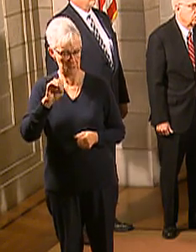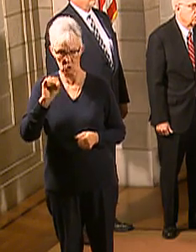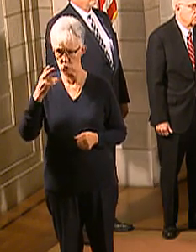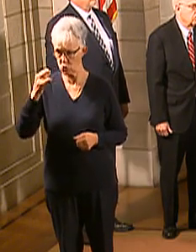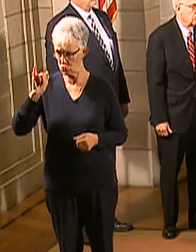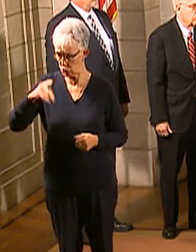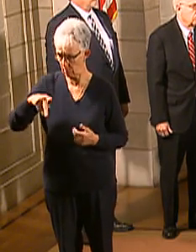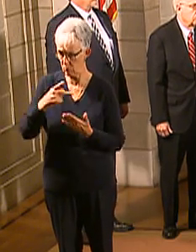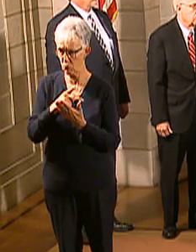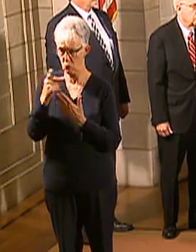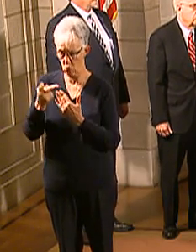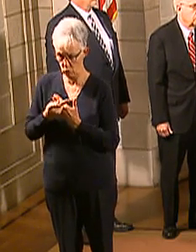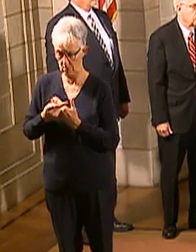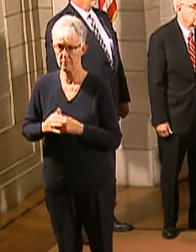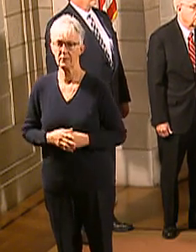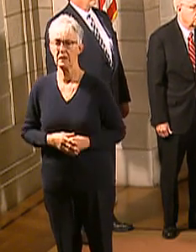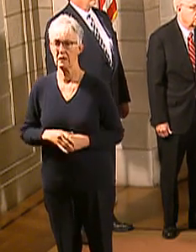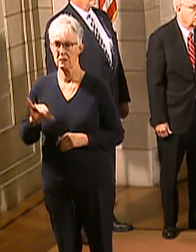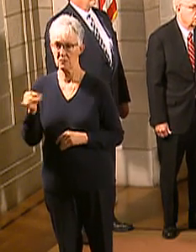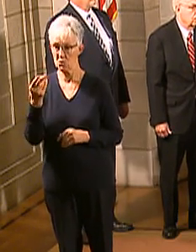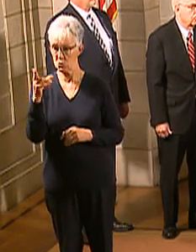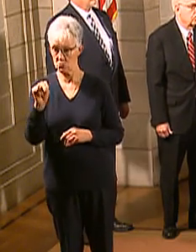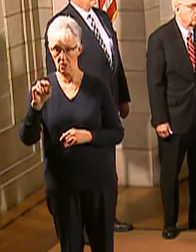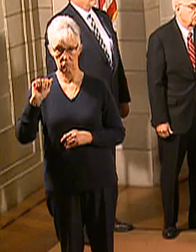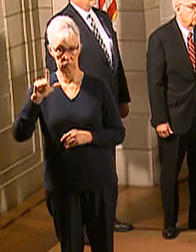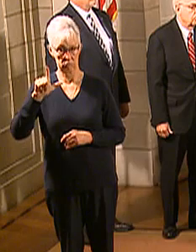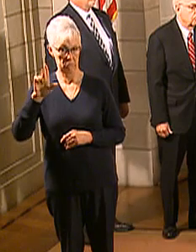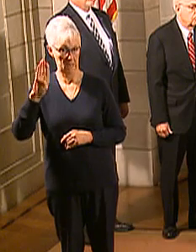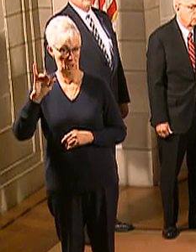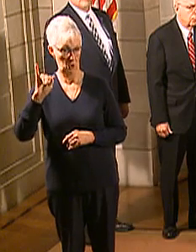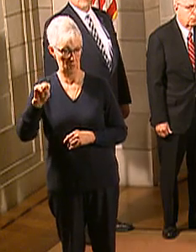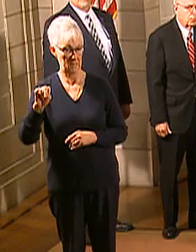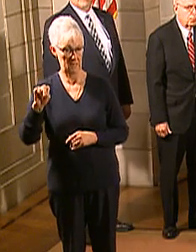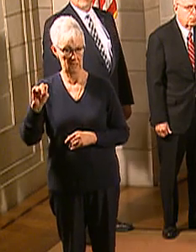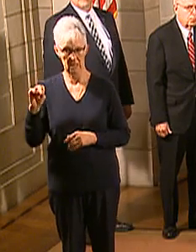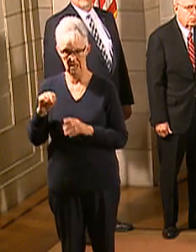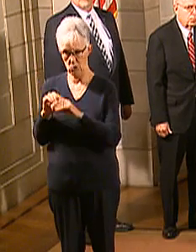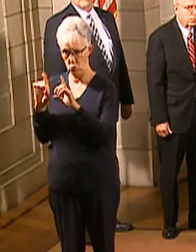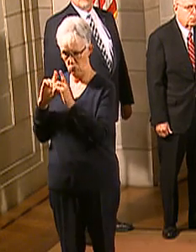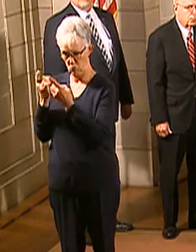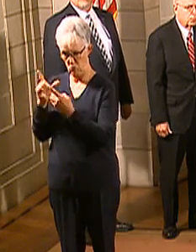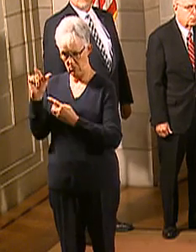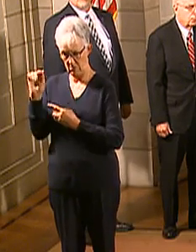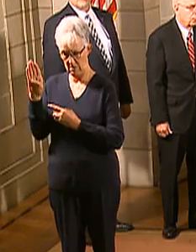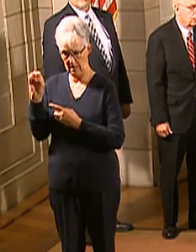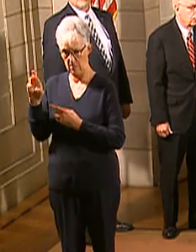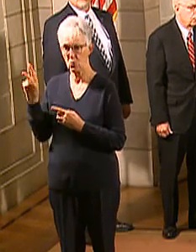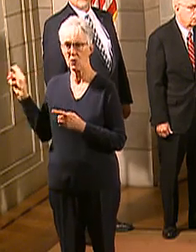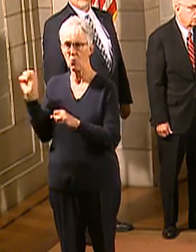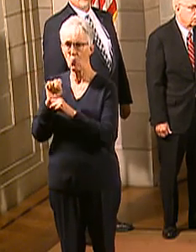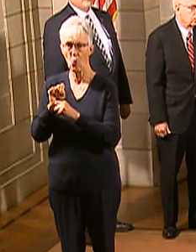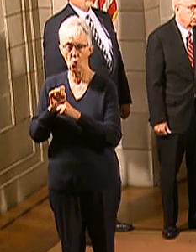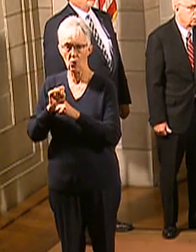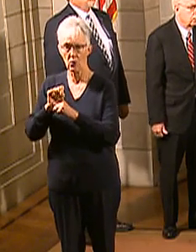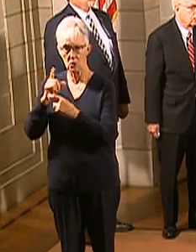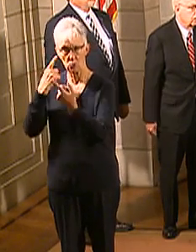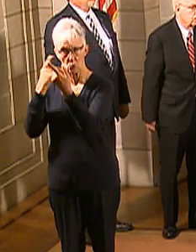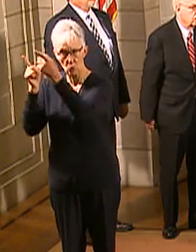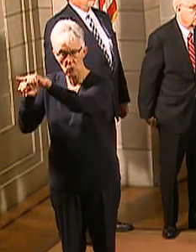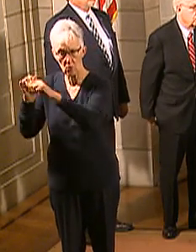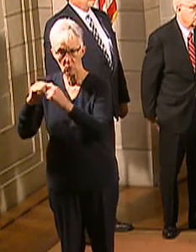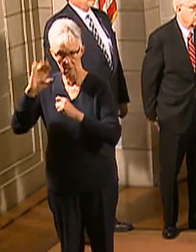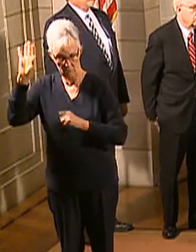that's something that John Albin in our Department of Labor has worked with the U.S. Department of Labor to help develop. And even during